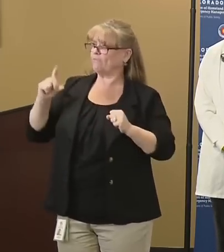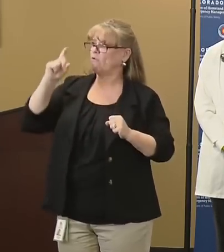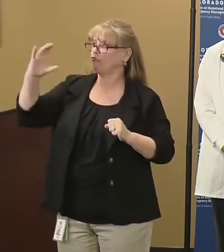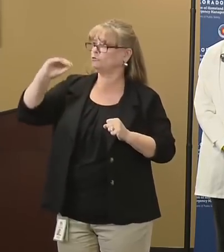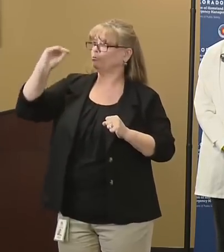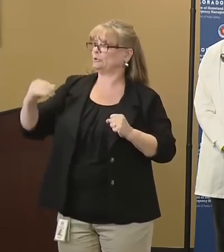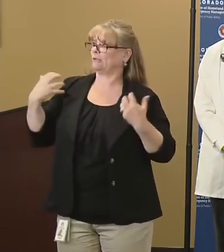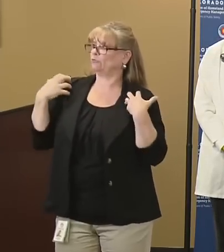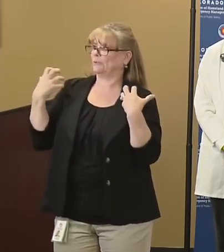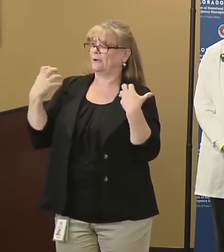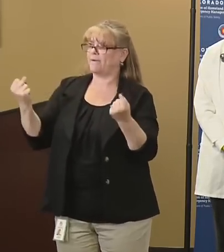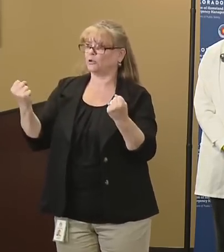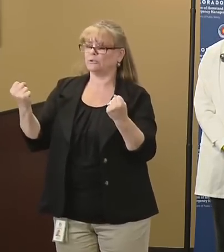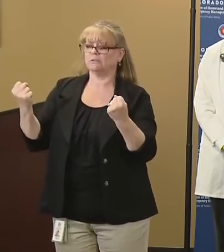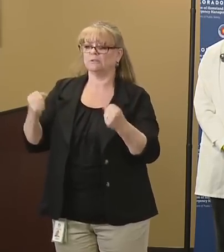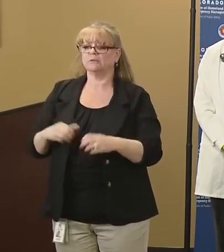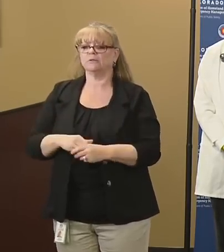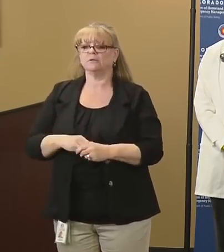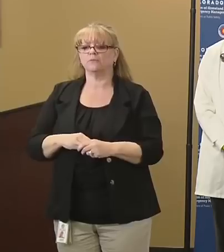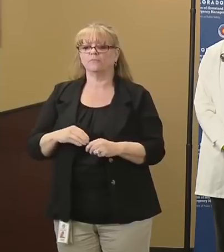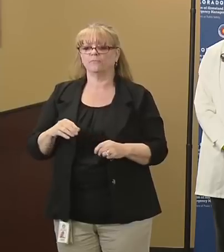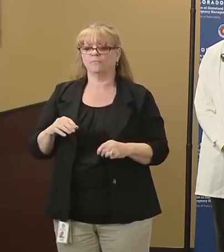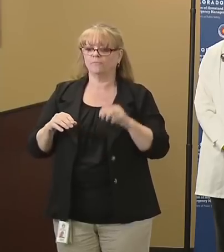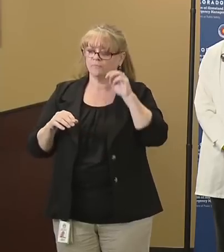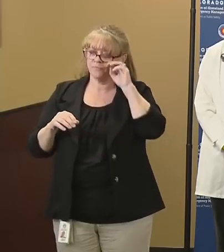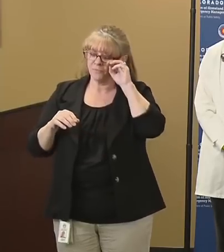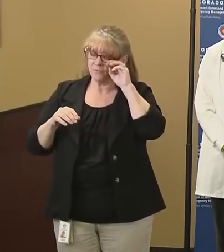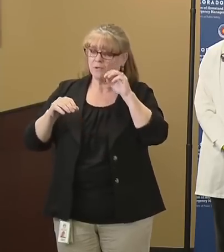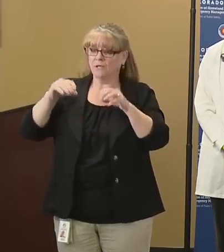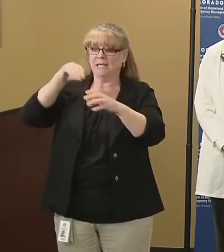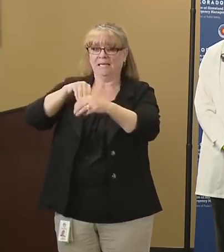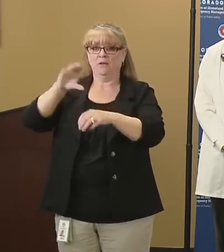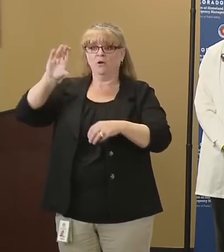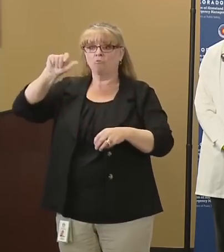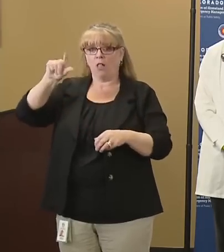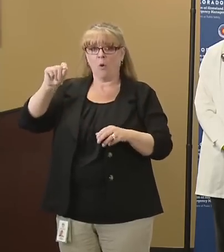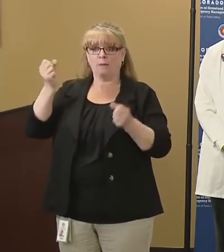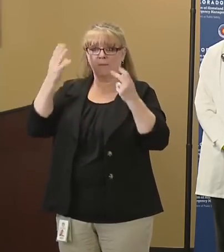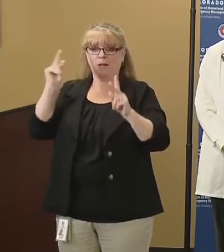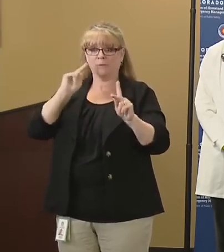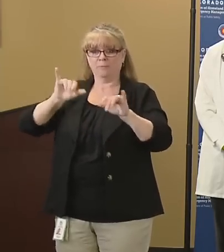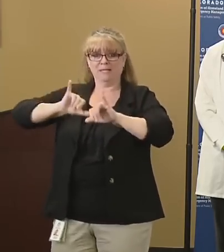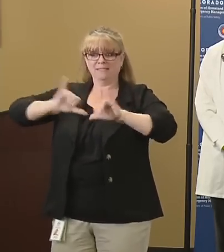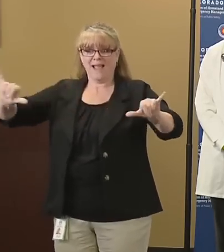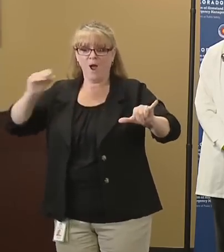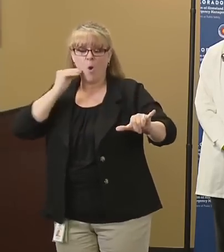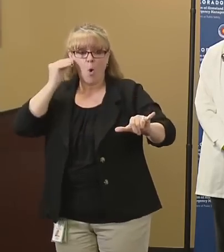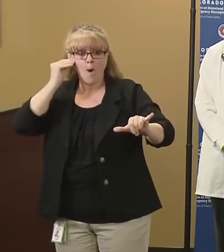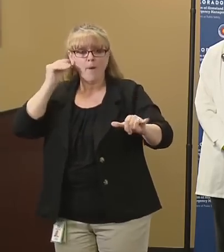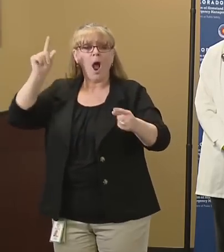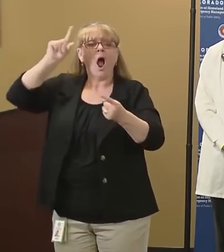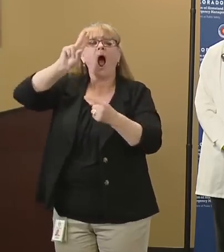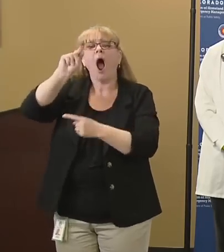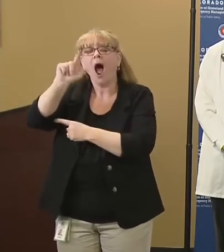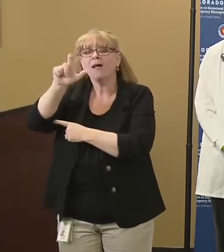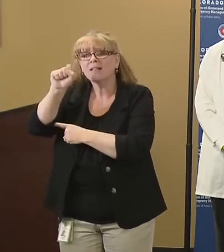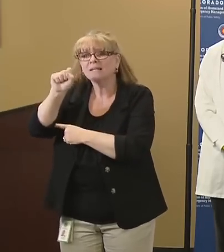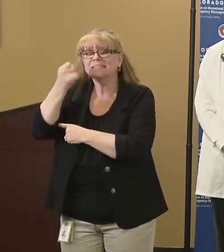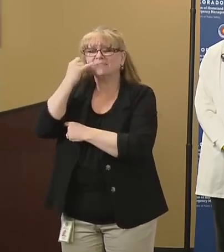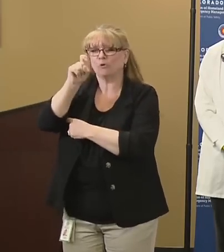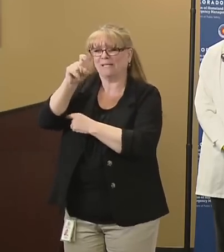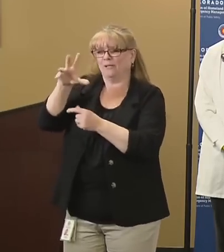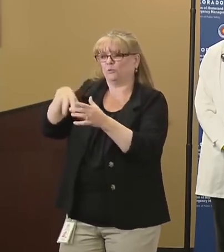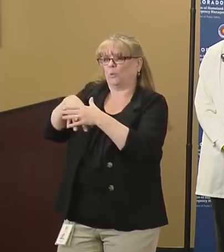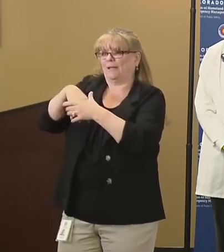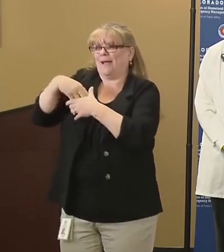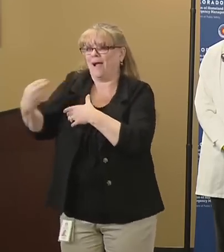home except when absolutely necessary. And we're going to talk about in these slides some of the success we've seen to date, but also